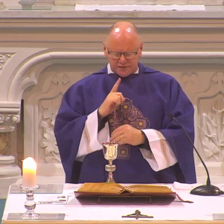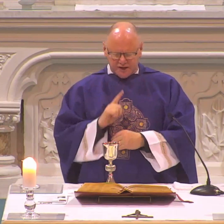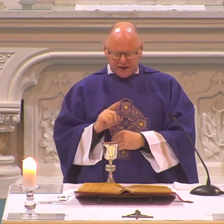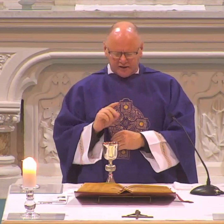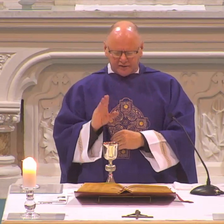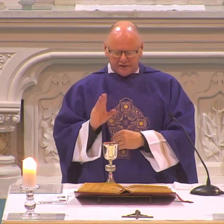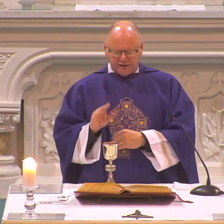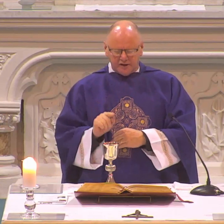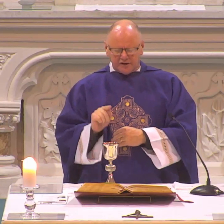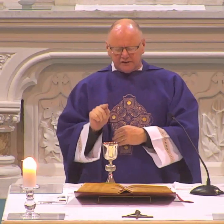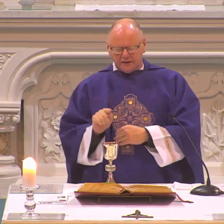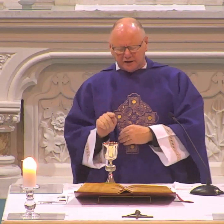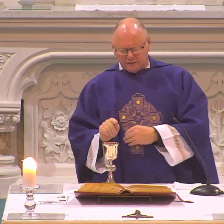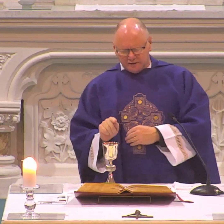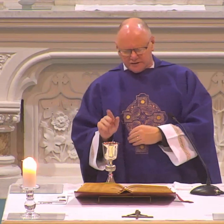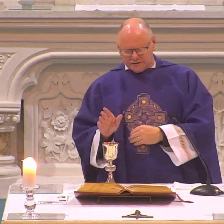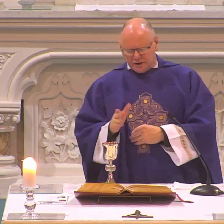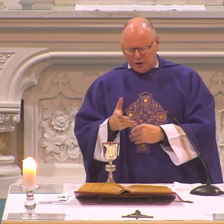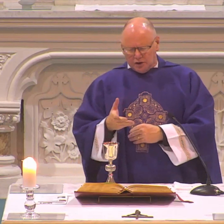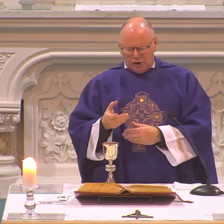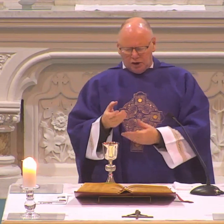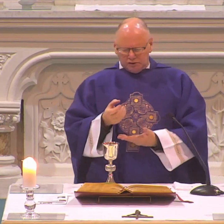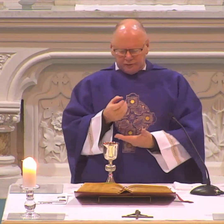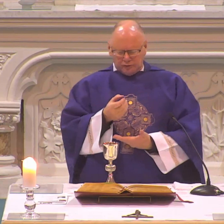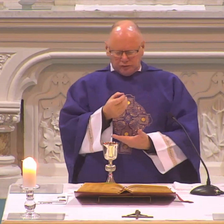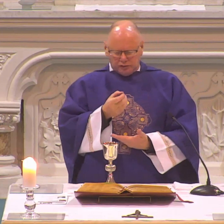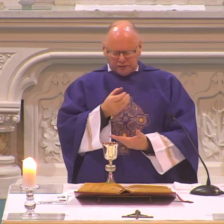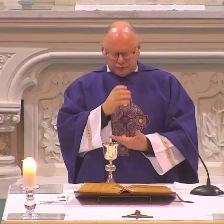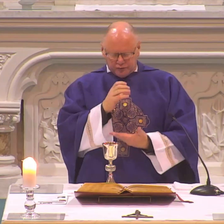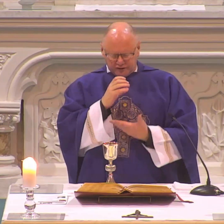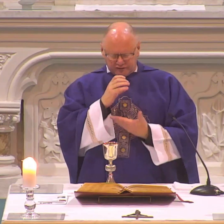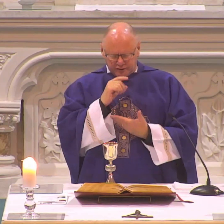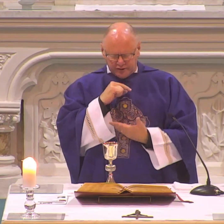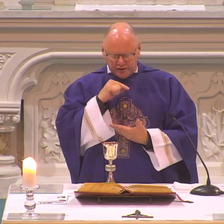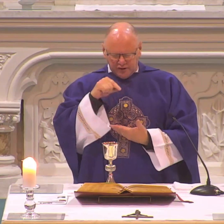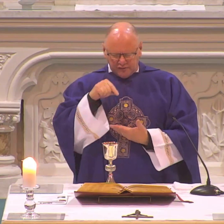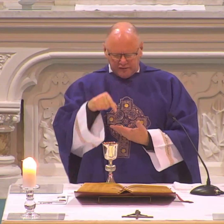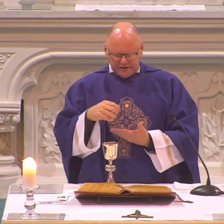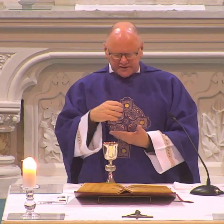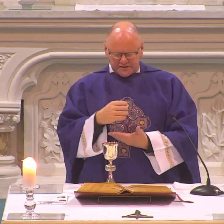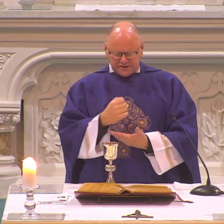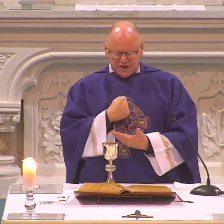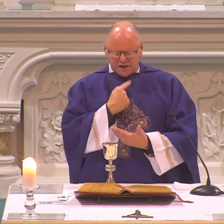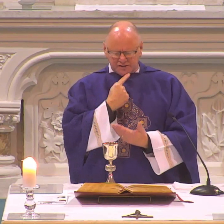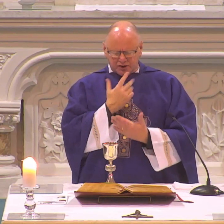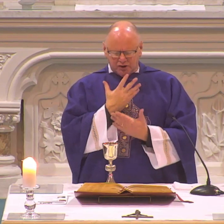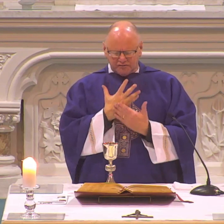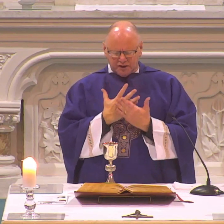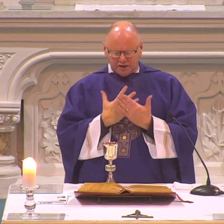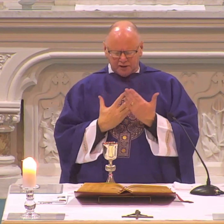disciples, saying, "Take this, all of you, drink from it, for this is the